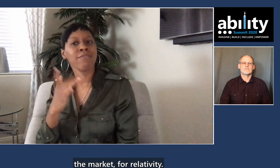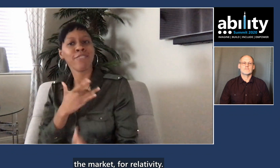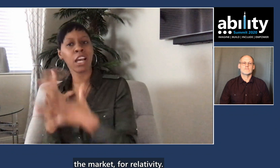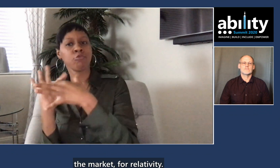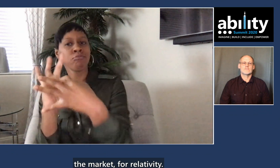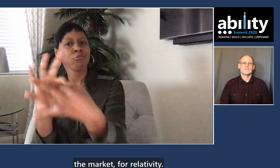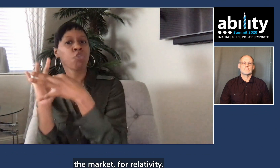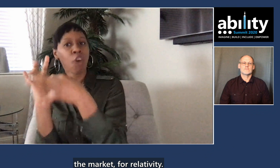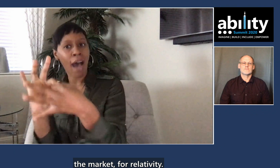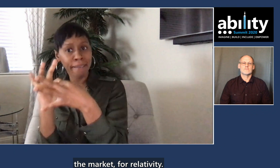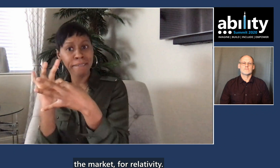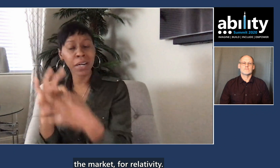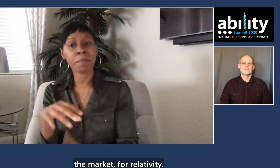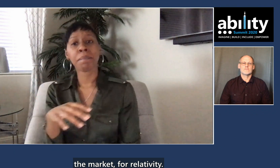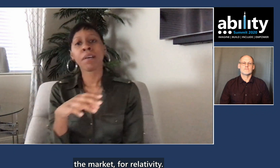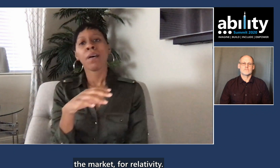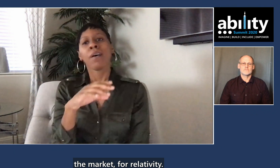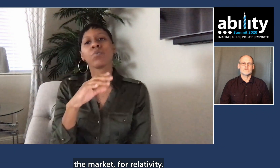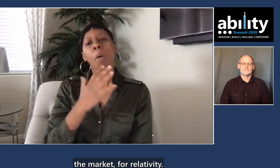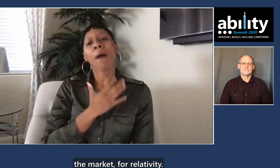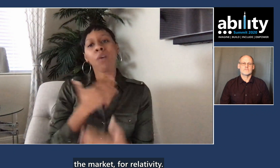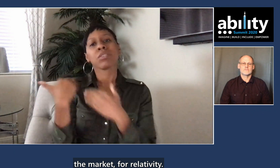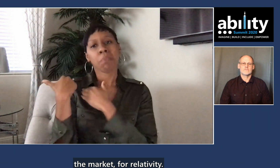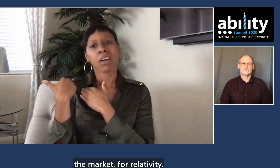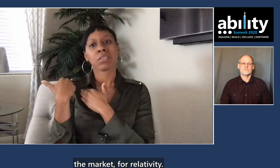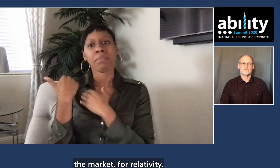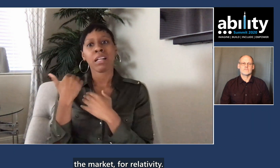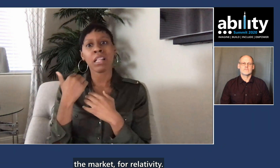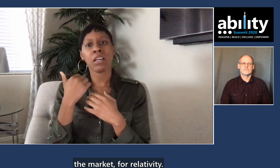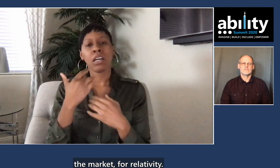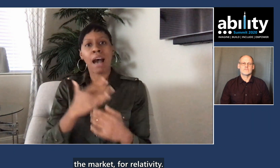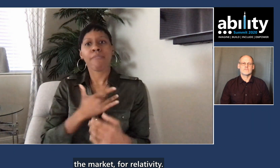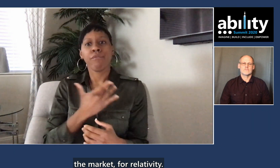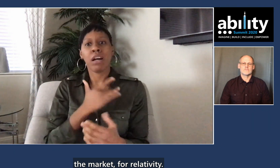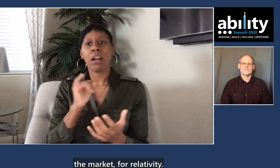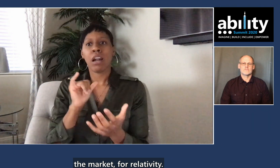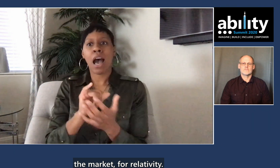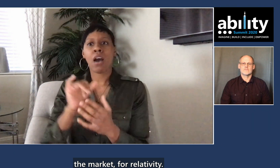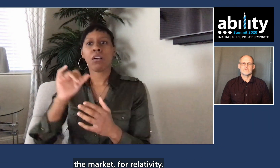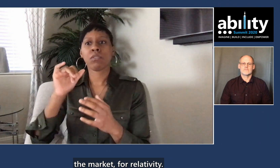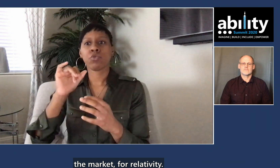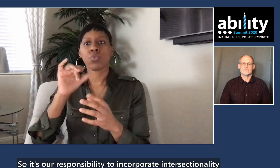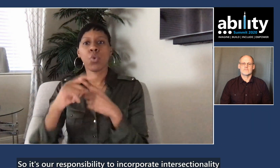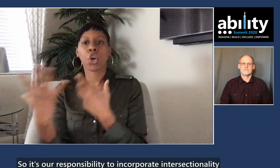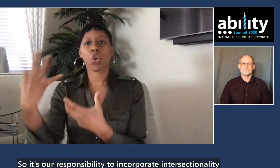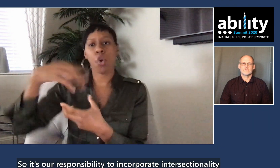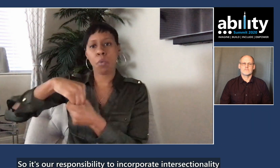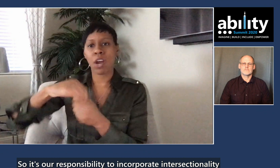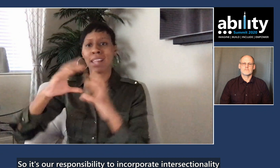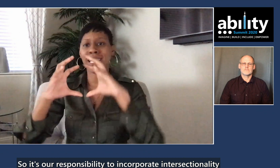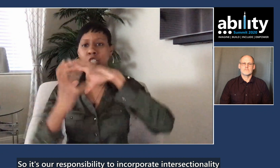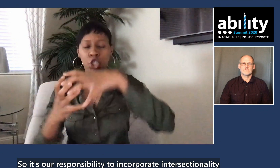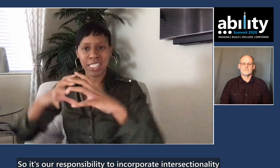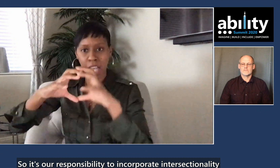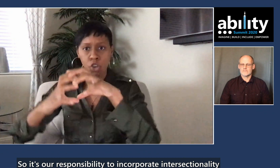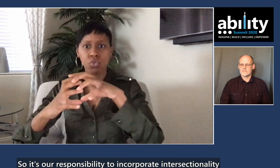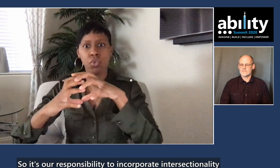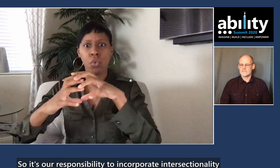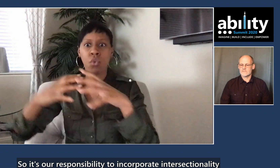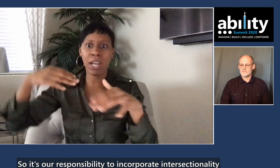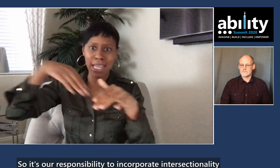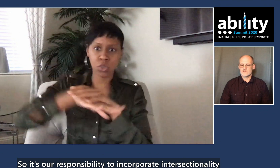market, that for relativity. So it's our responsibility